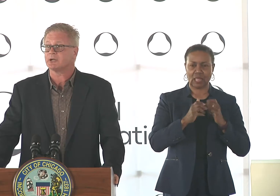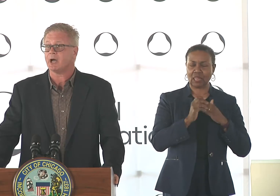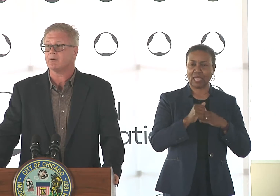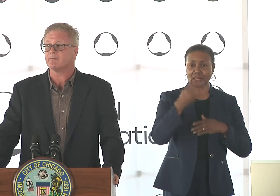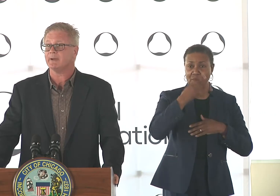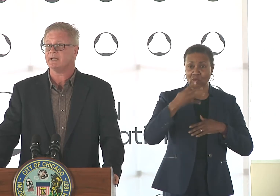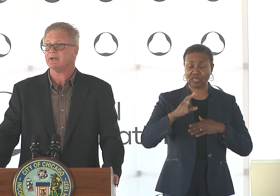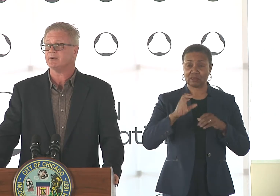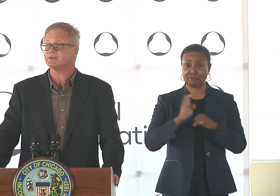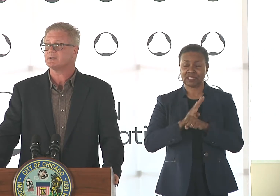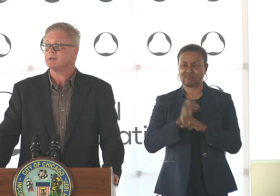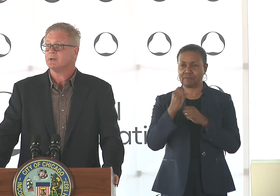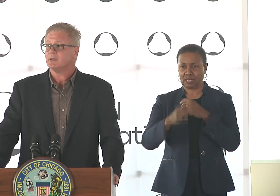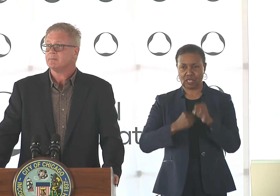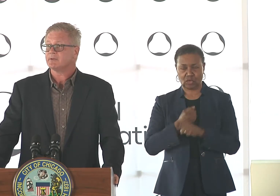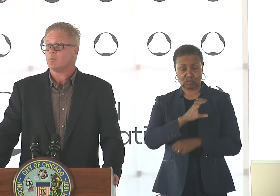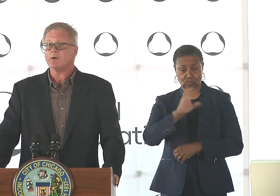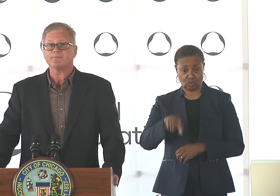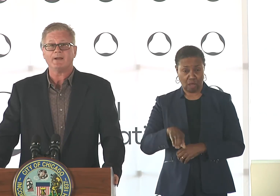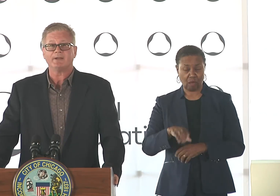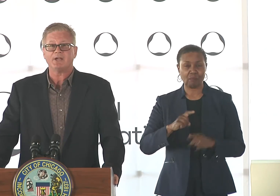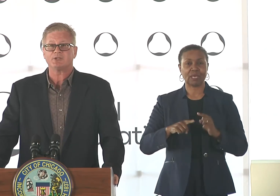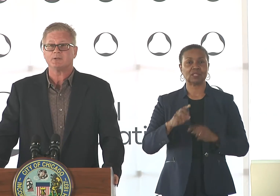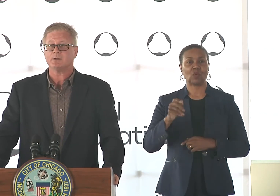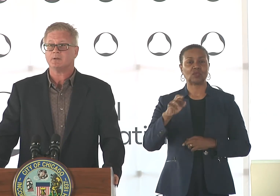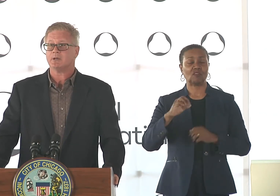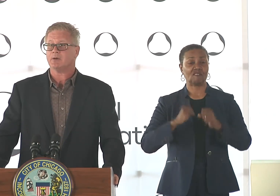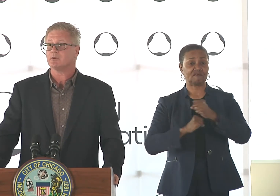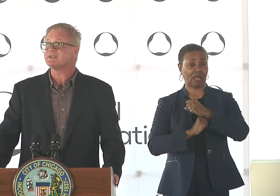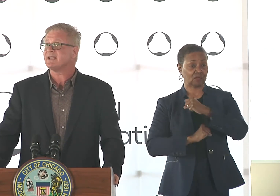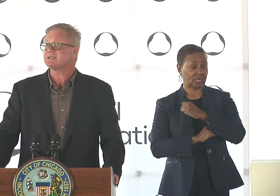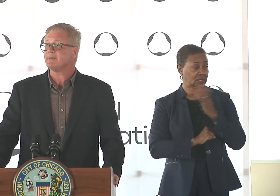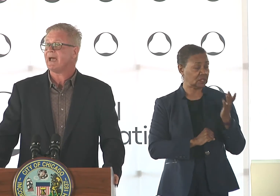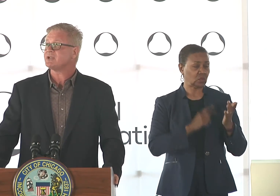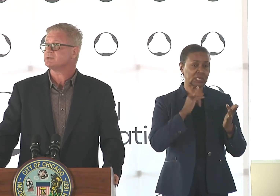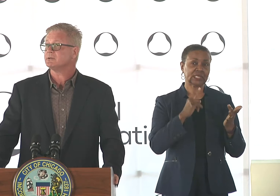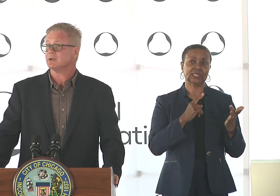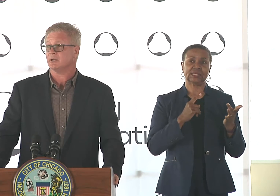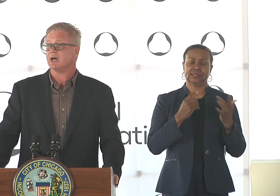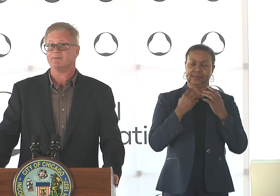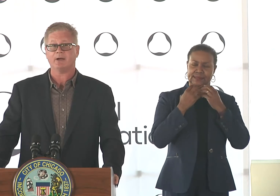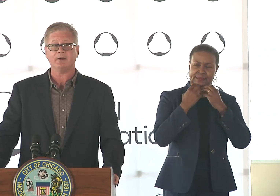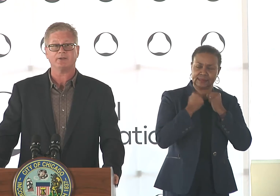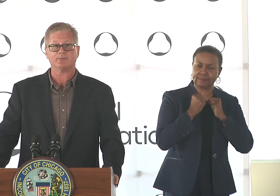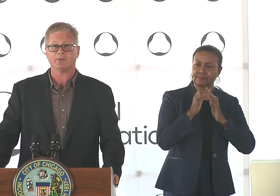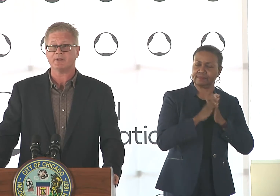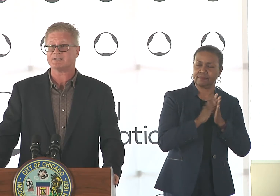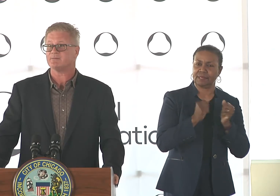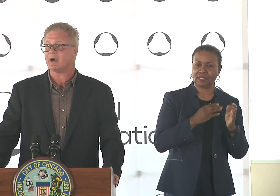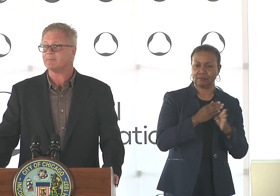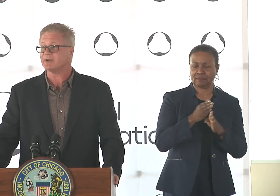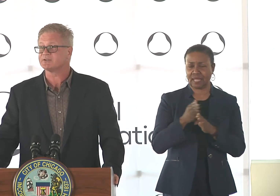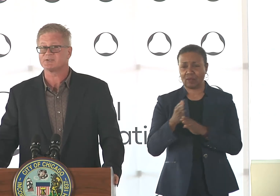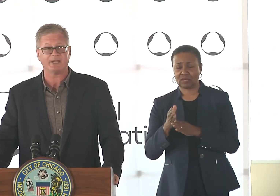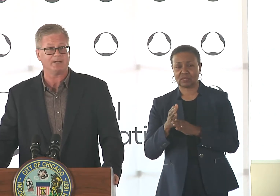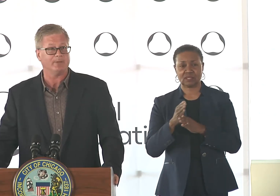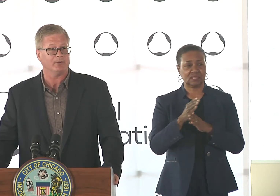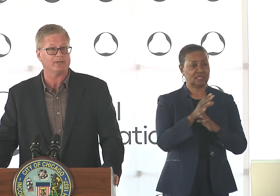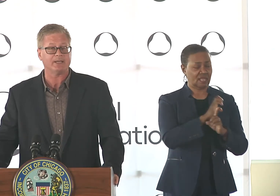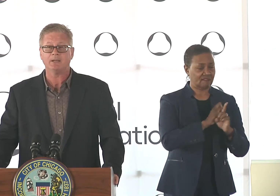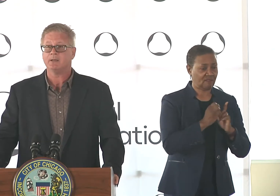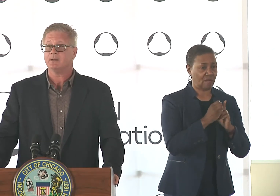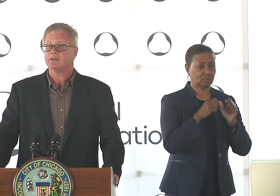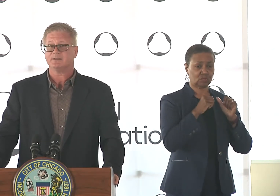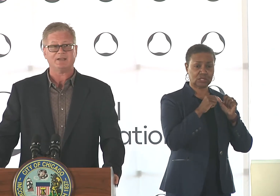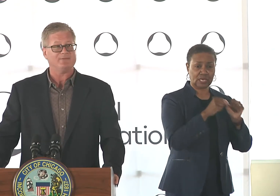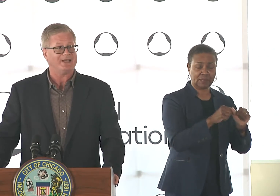here in Chicago for many years. But the Walter Foundation really takes passion in a lot of areas, whether that's environmental